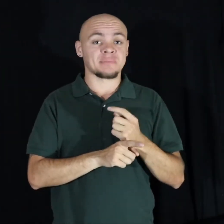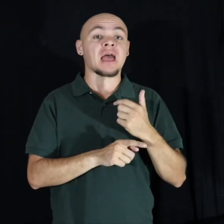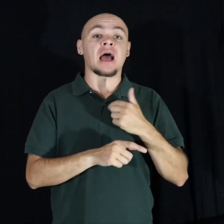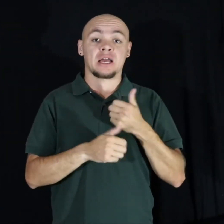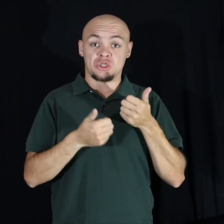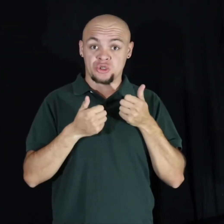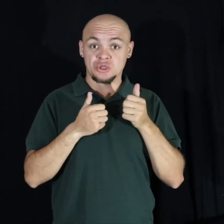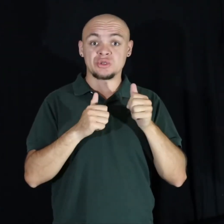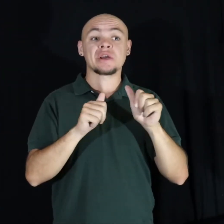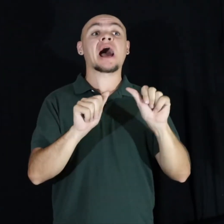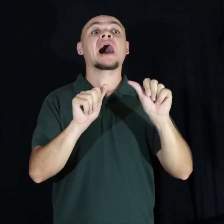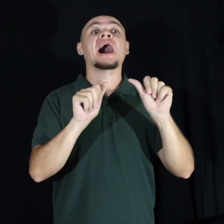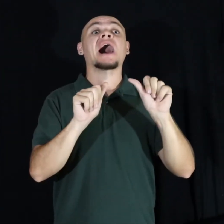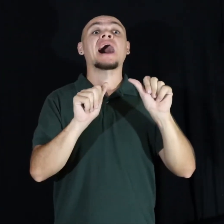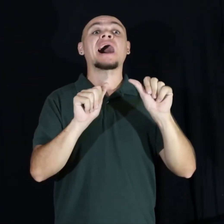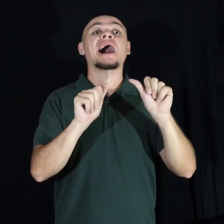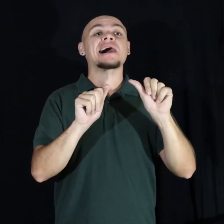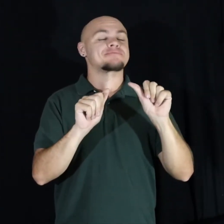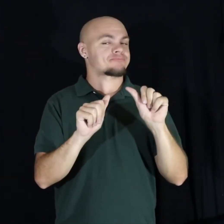and it didn't work out the way I wanted to.